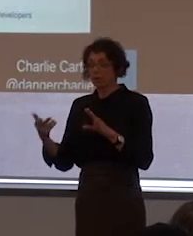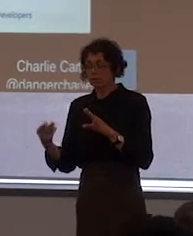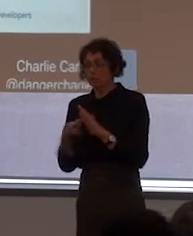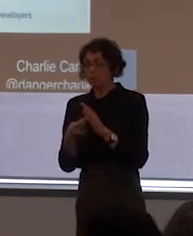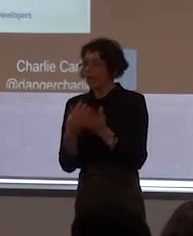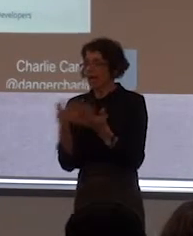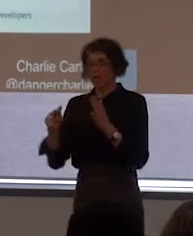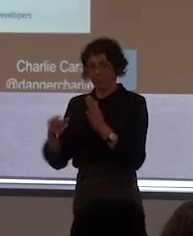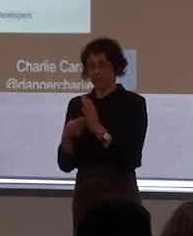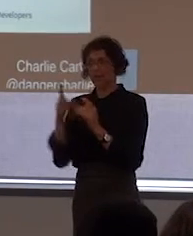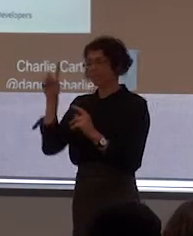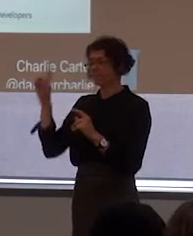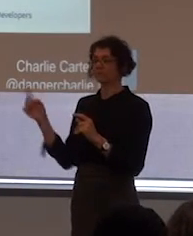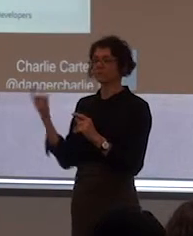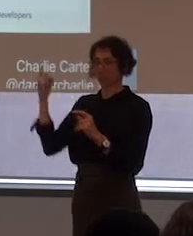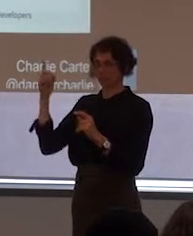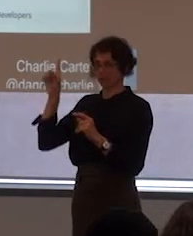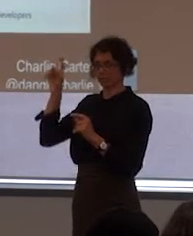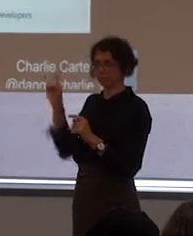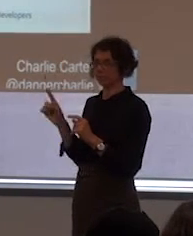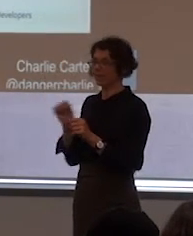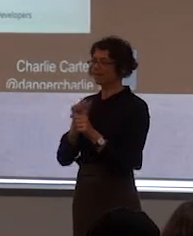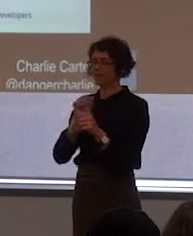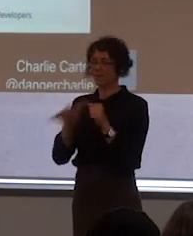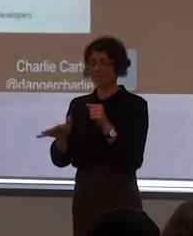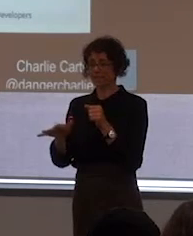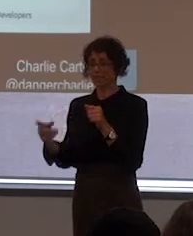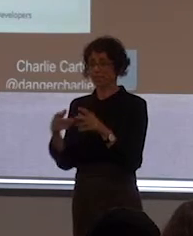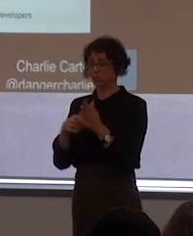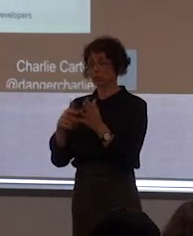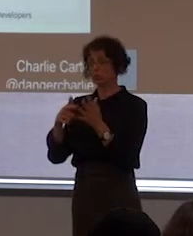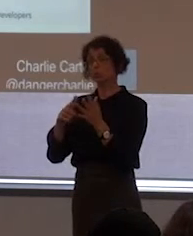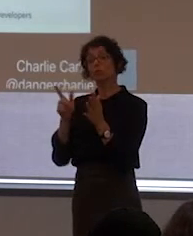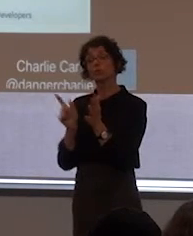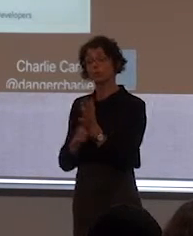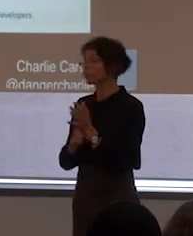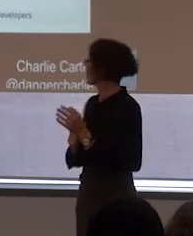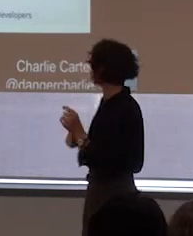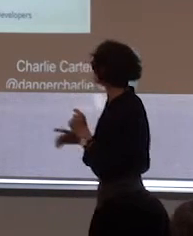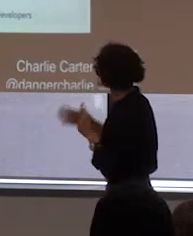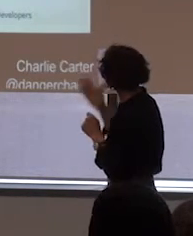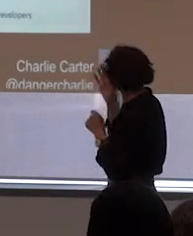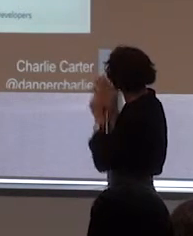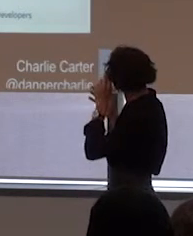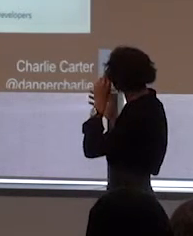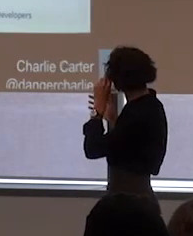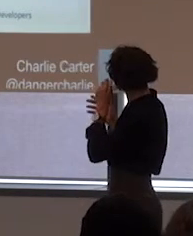accessibility, this is where you want to go first. It's such a fantastic tool. I'm going to go and get my clicker